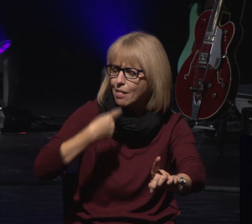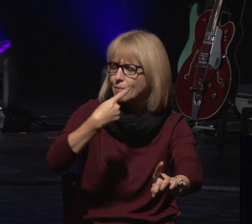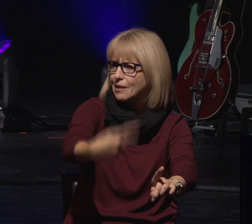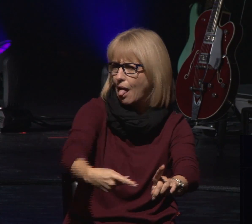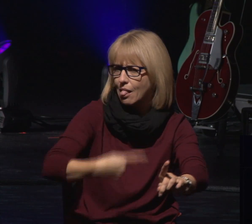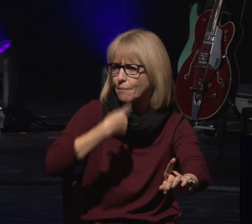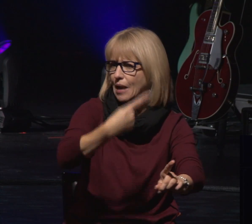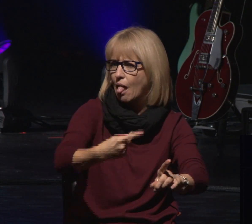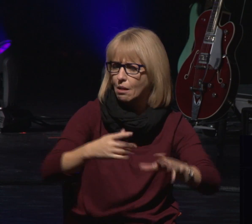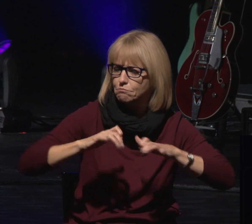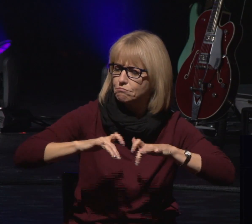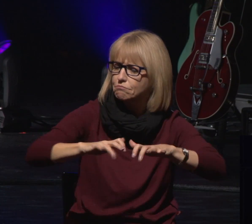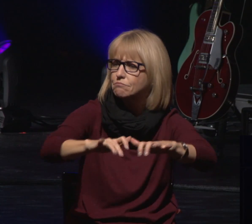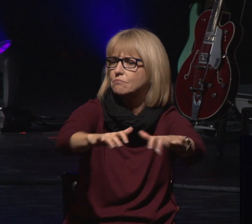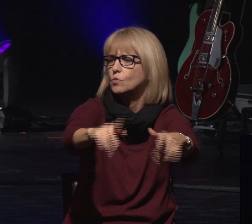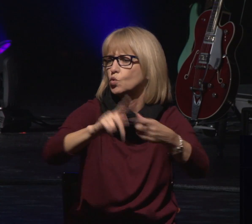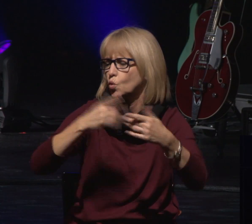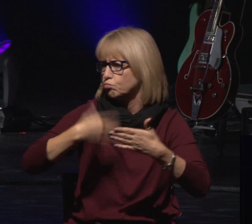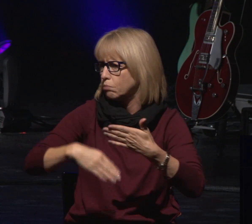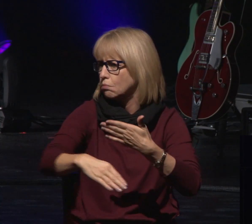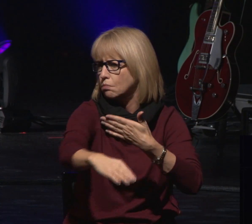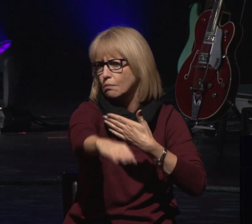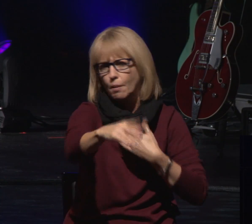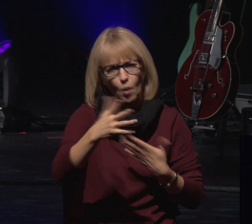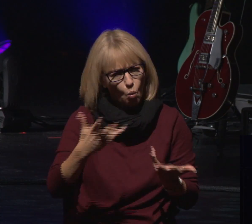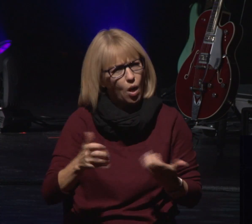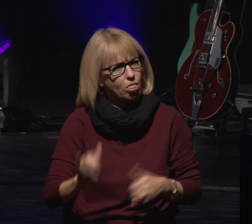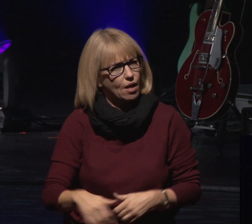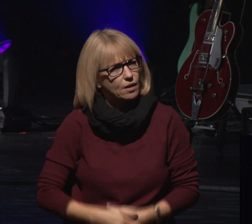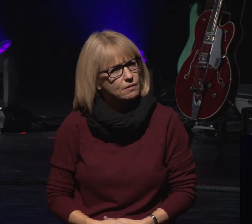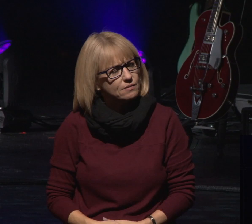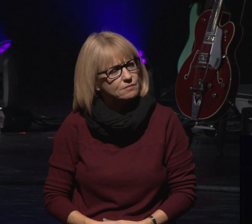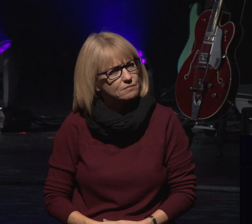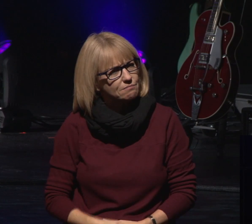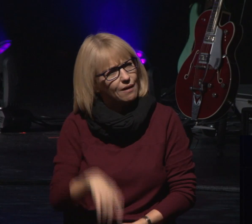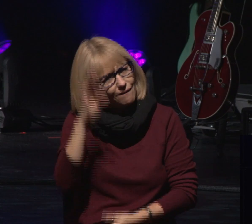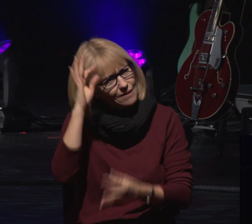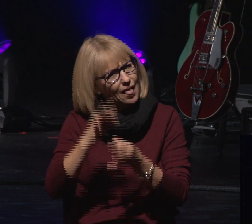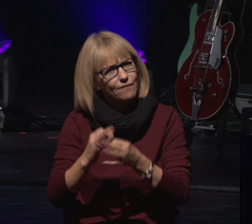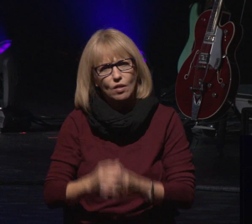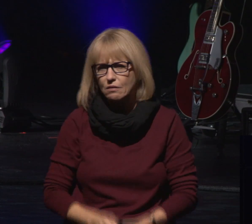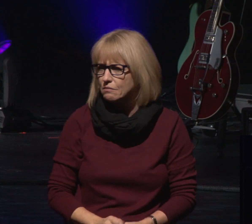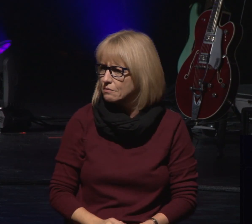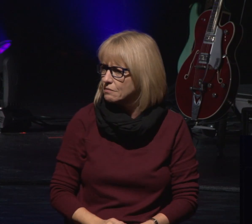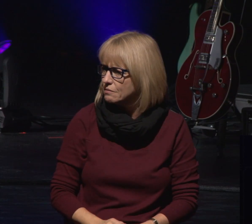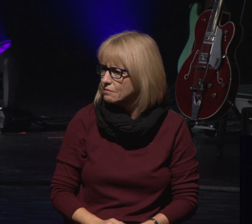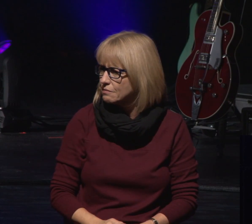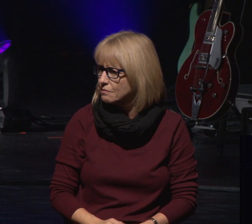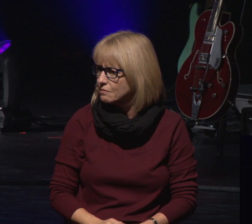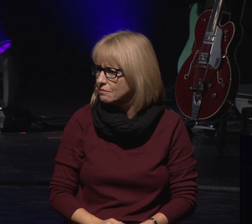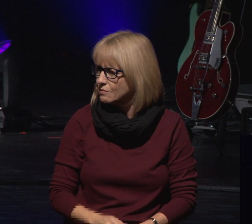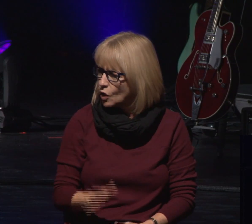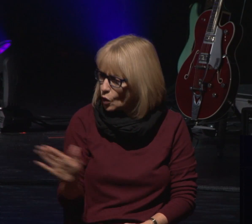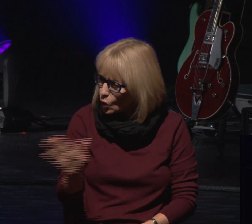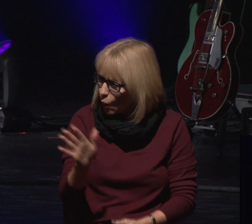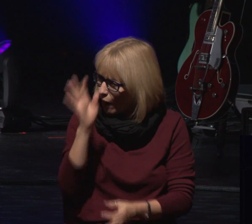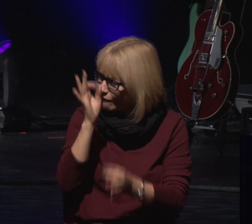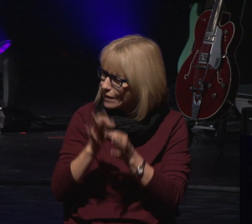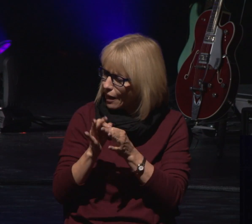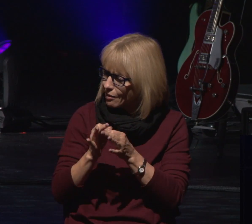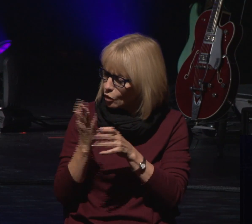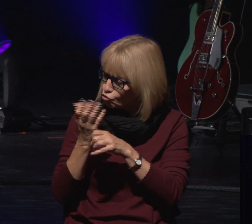even after I'm gone. Because God's faithfulness continues. Your faith, you can trust God throughout your